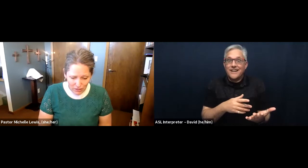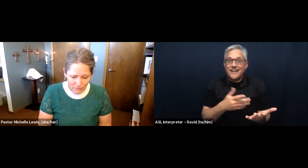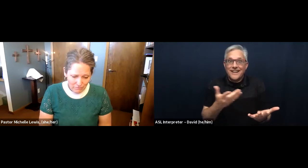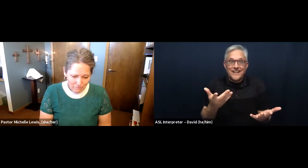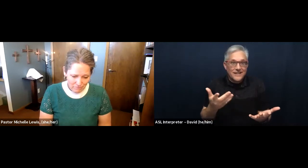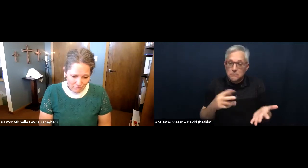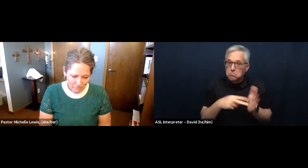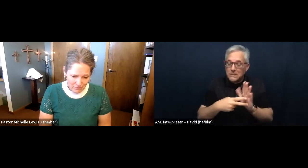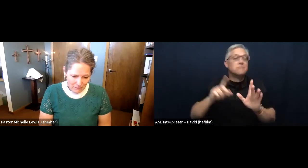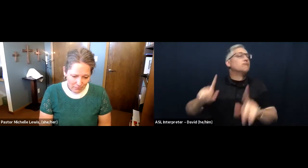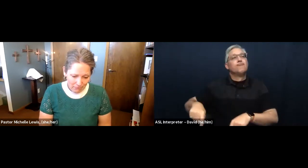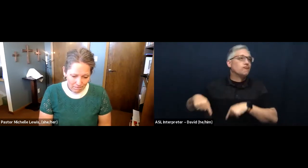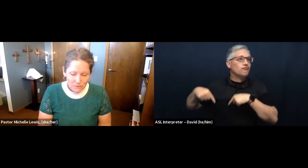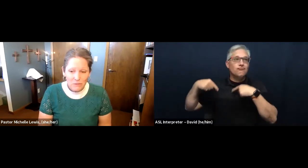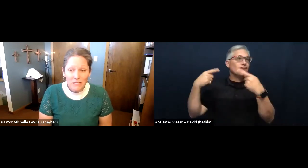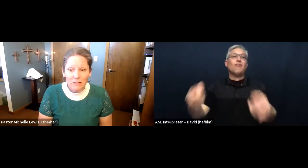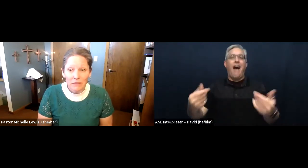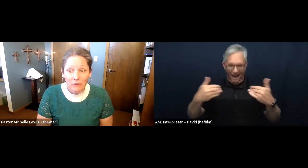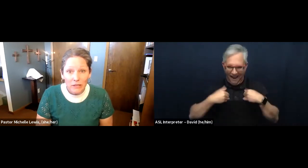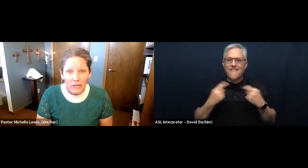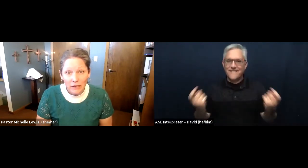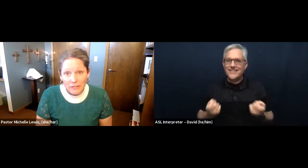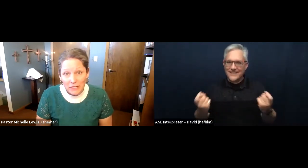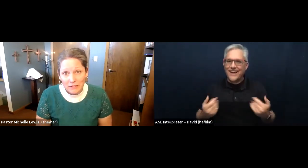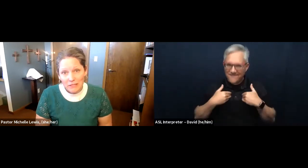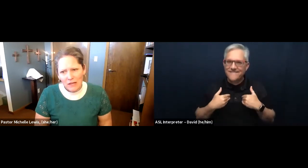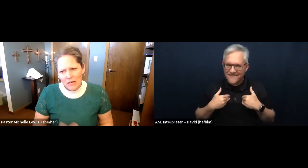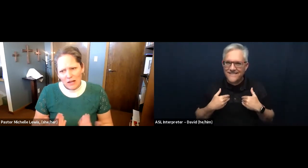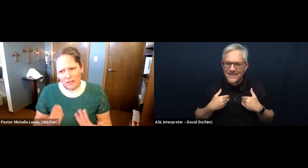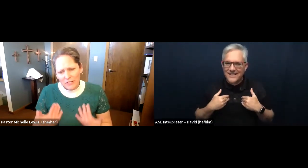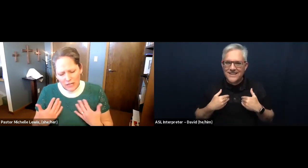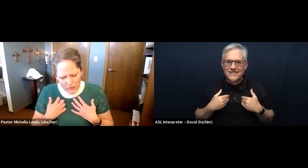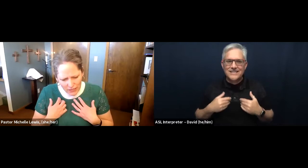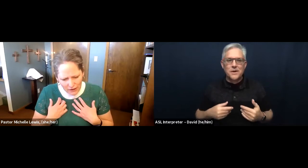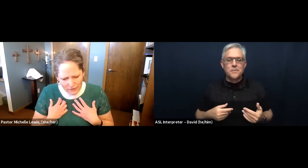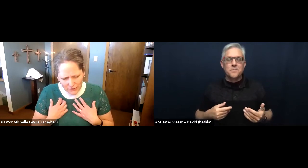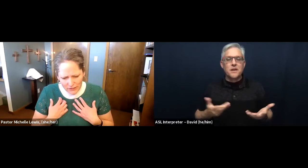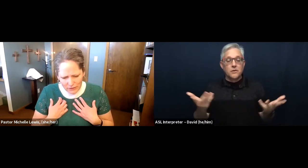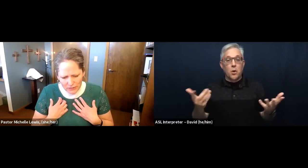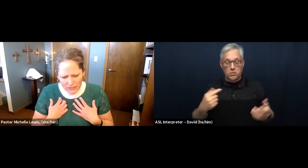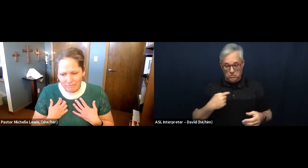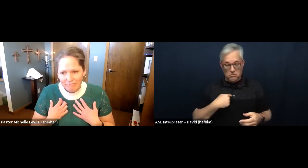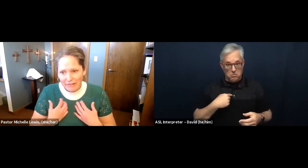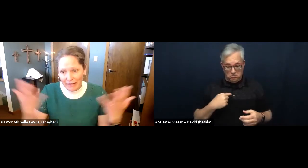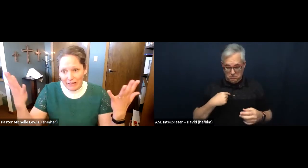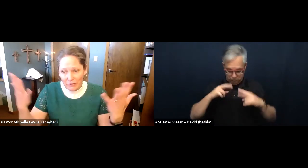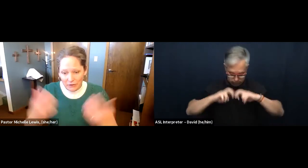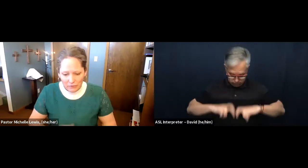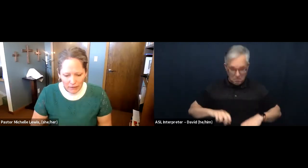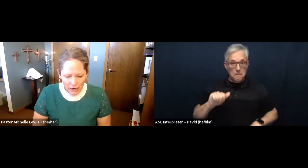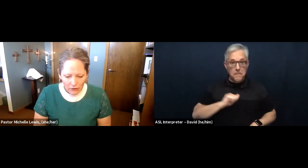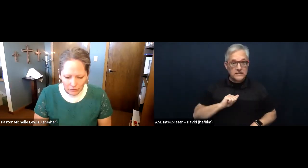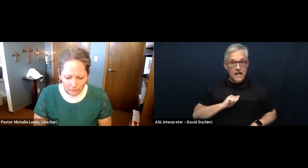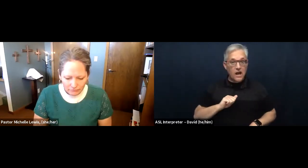all along. So instead of like looking at ourselves and understanding ourselves, we just act out